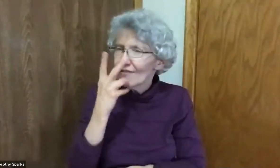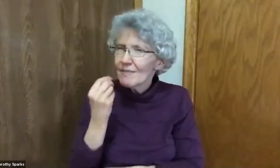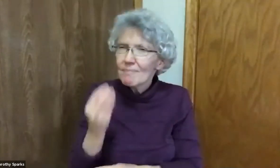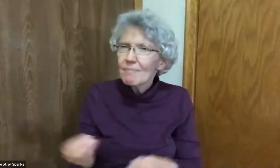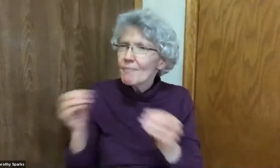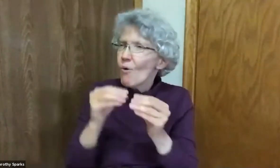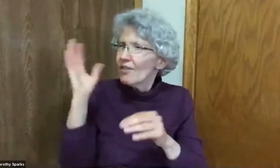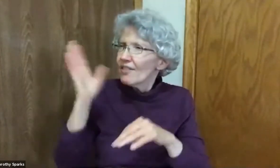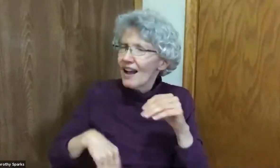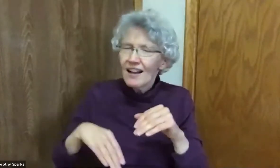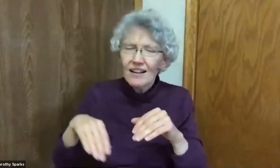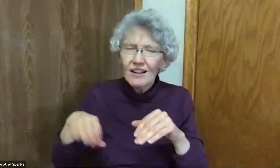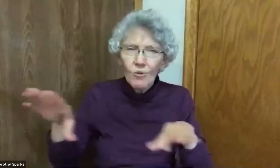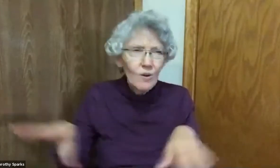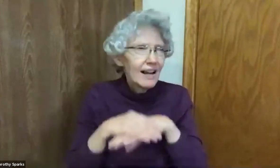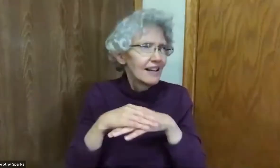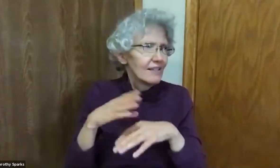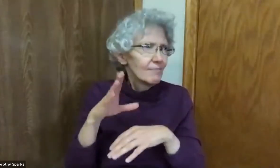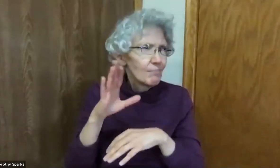because of my Lord God.